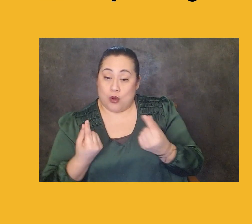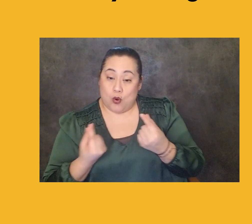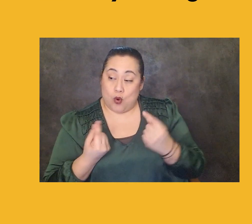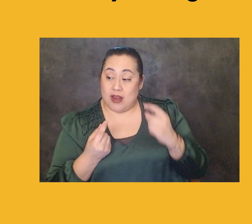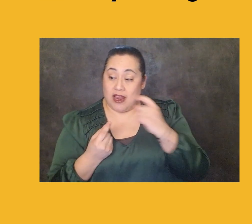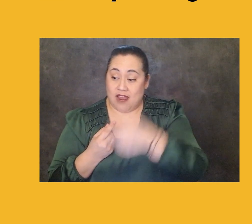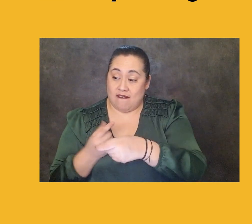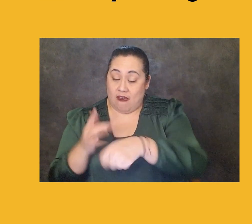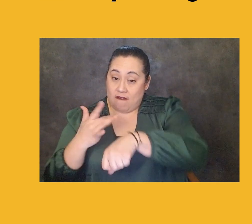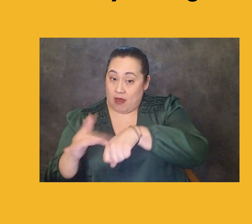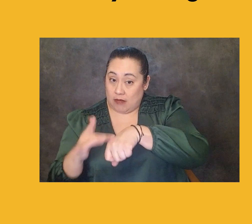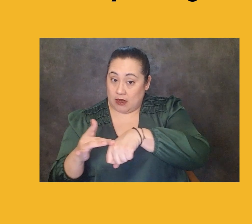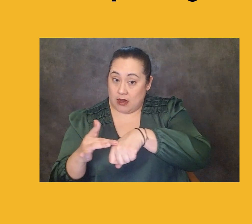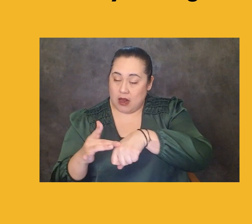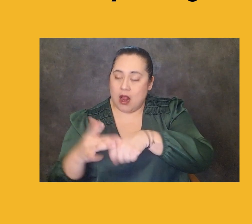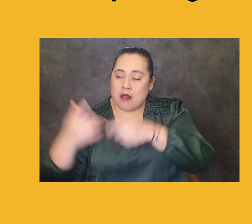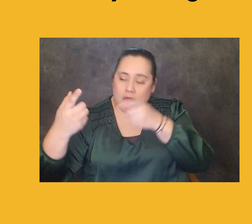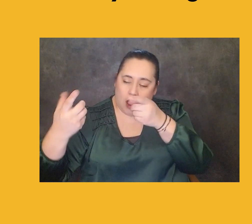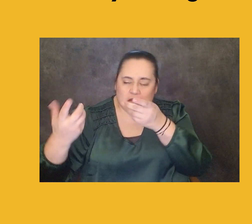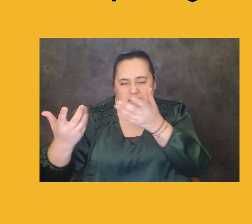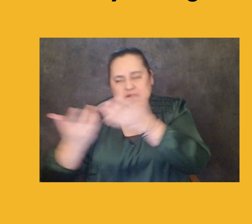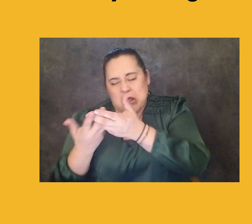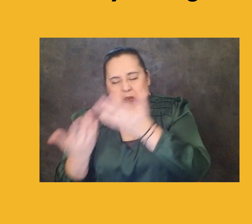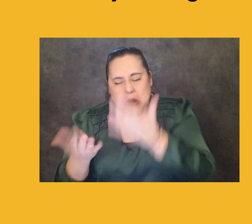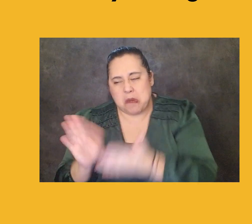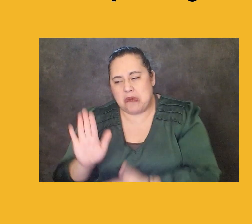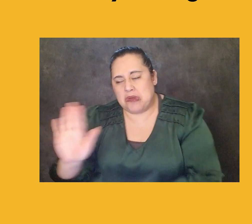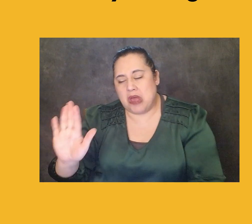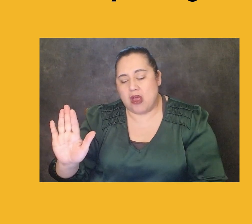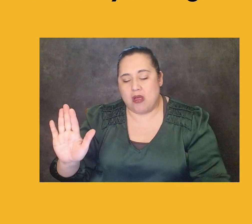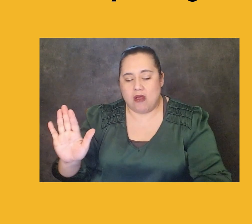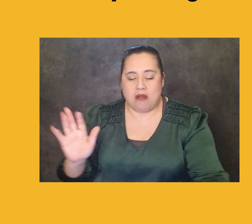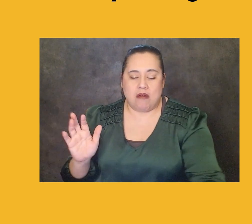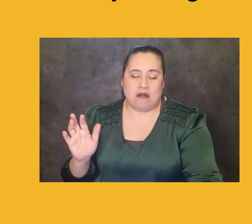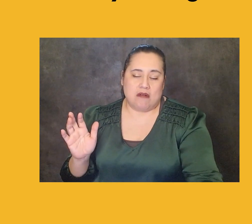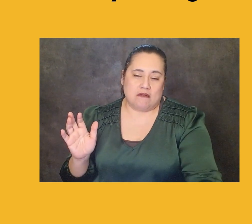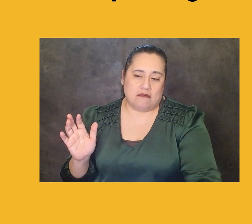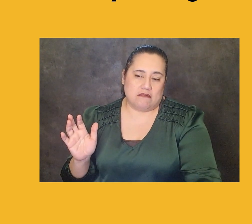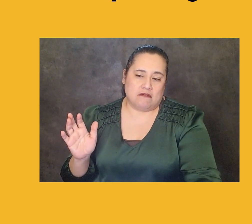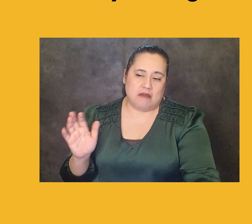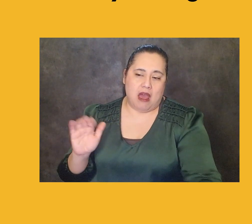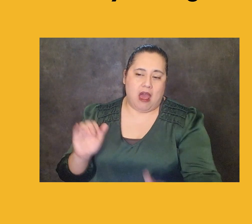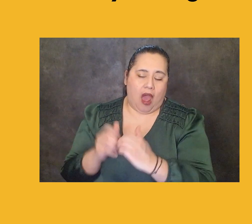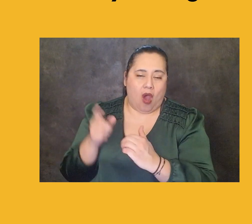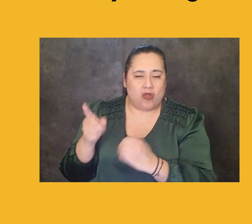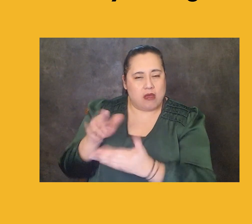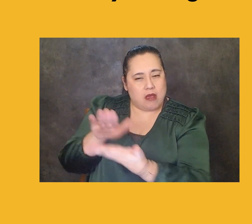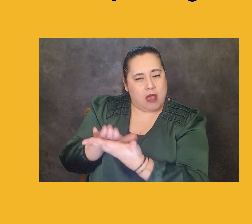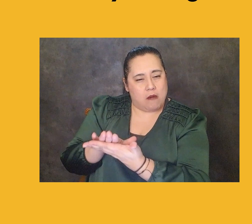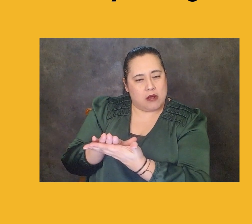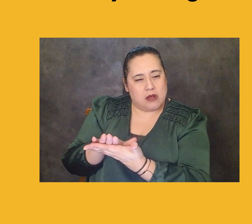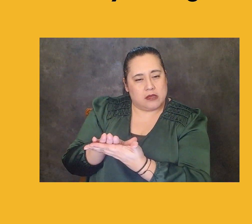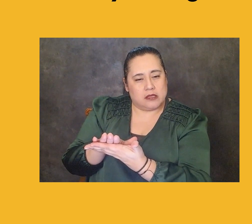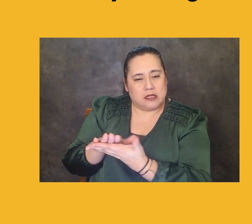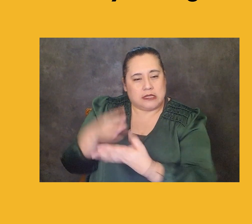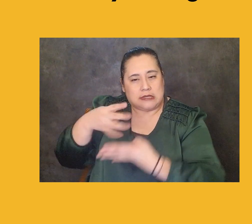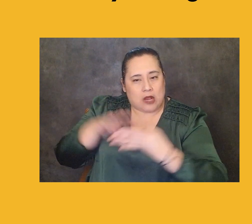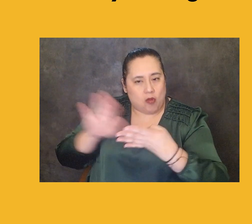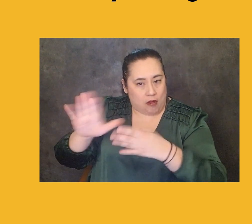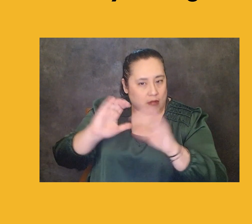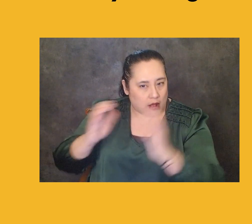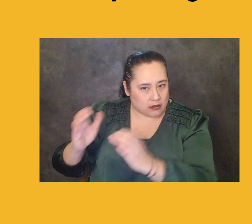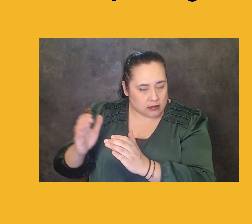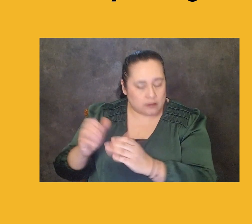in giving my availability, does it kind of match how their campus works, how their campus